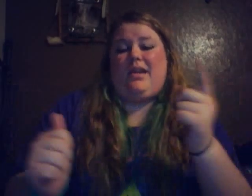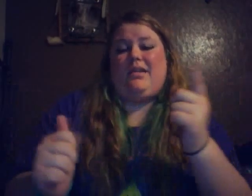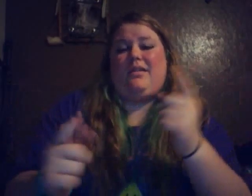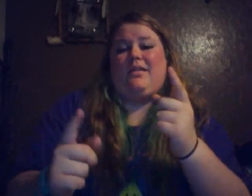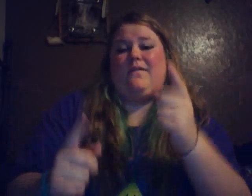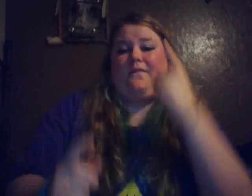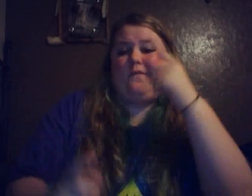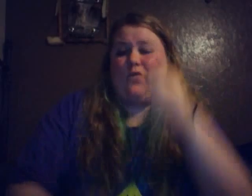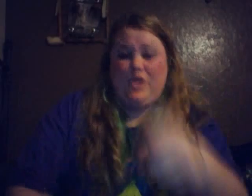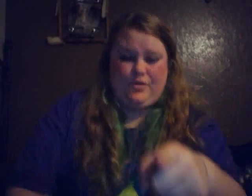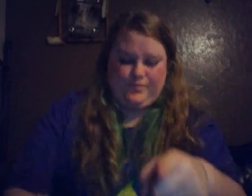for you.